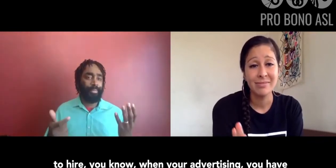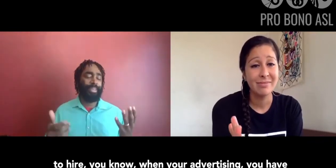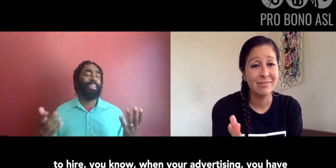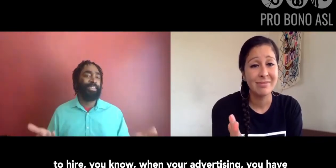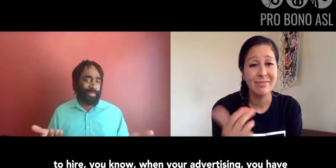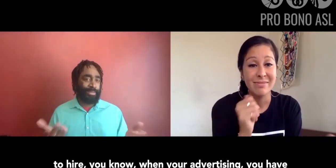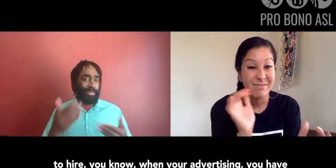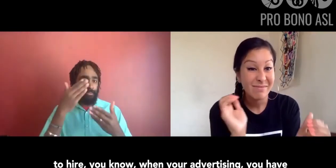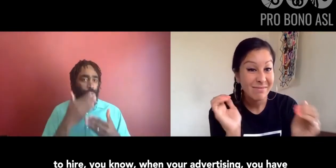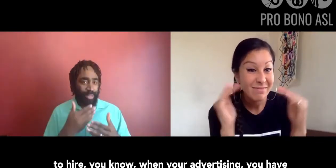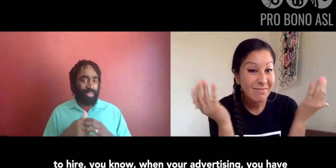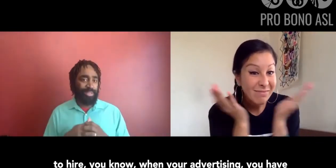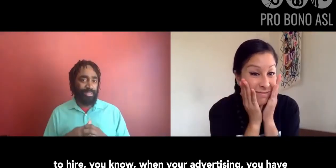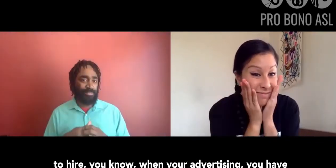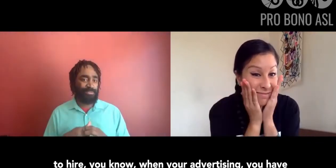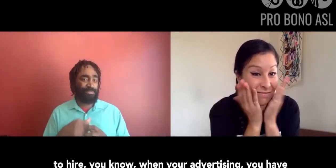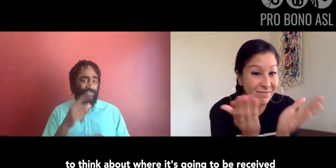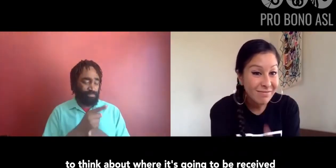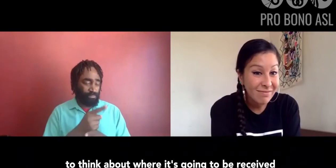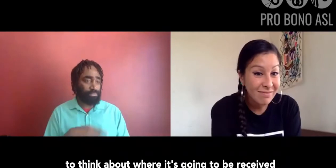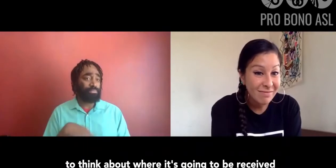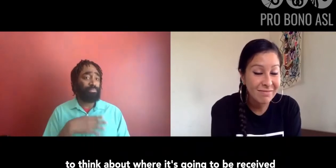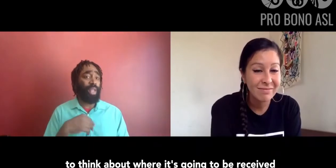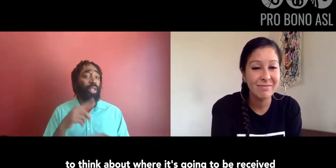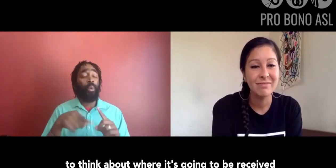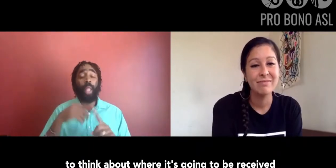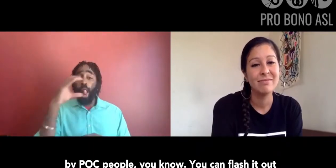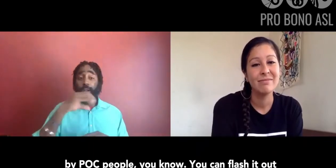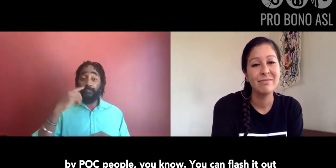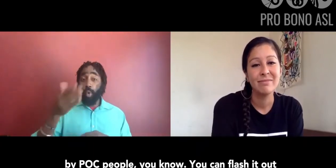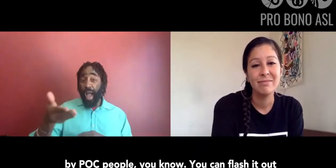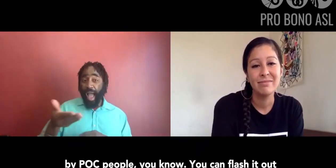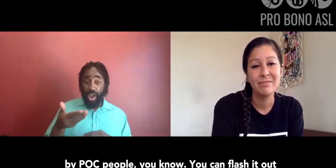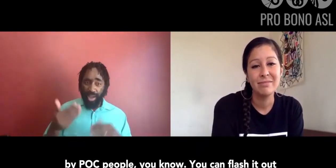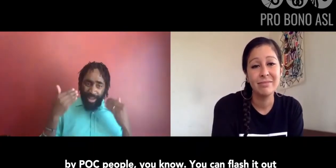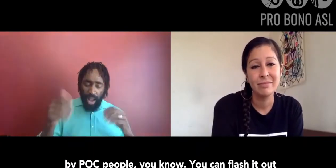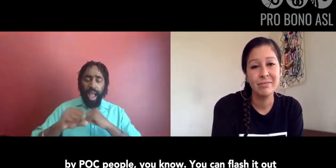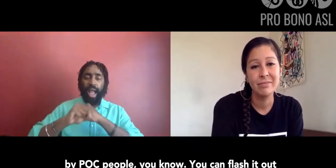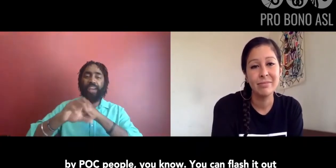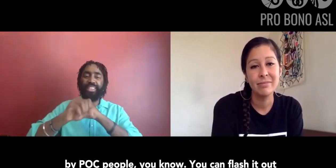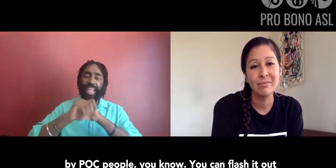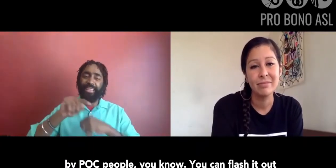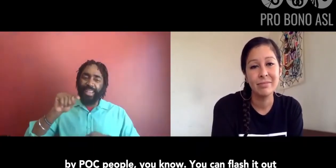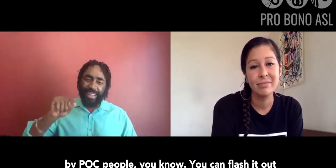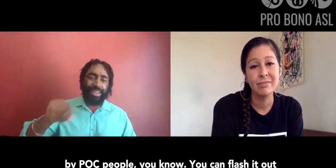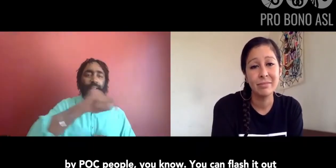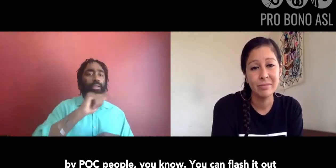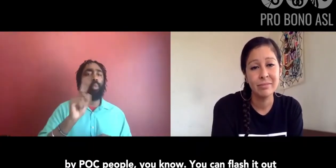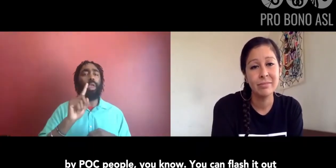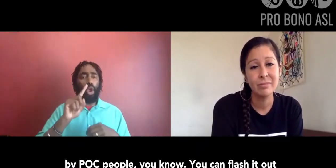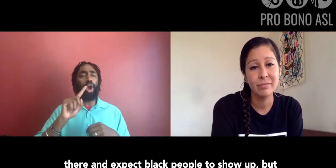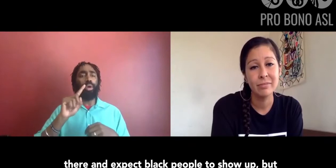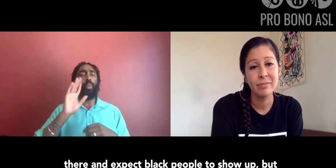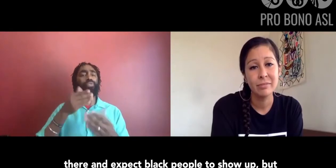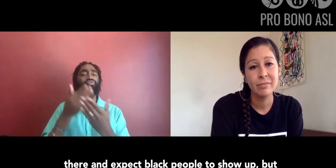looking to hire, in your advertising, you have to think about where it's going to be received by POC people. You can